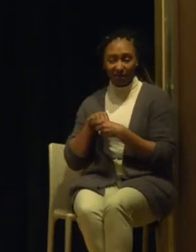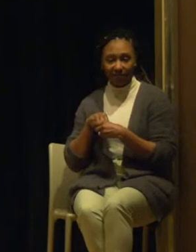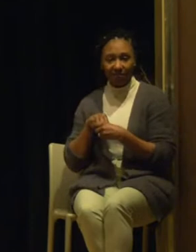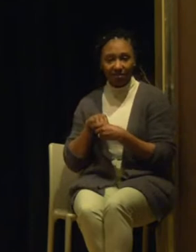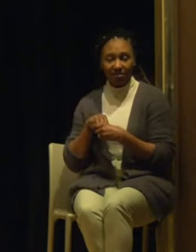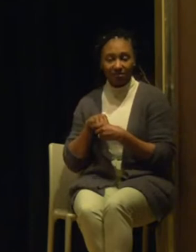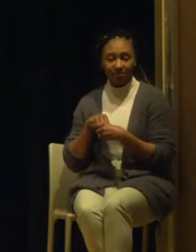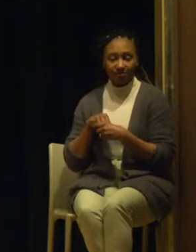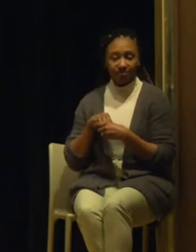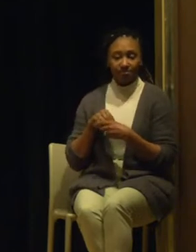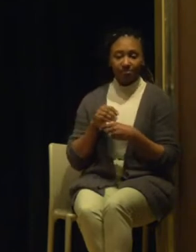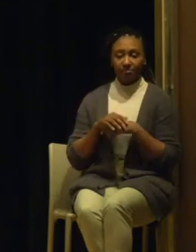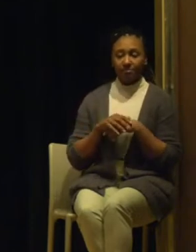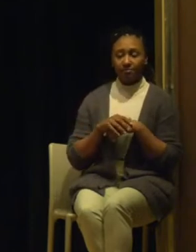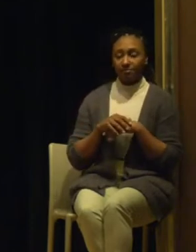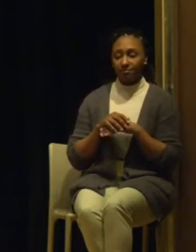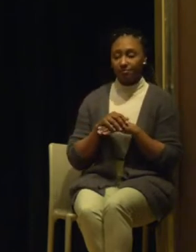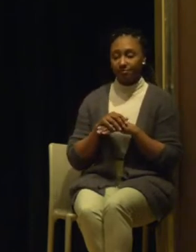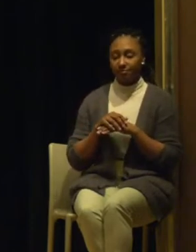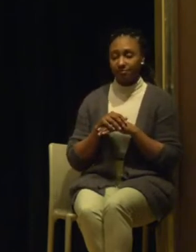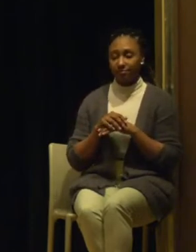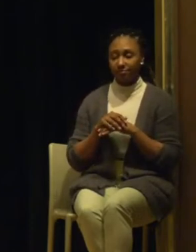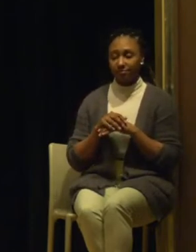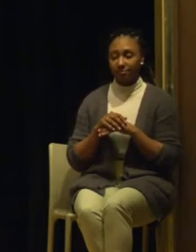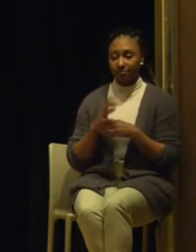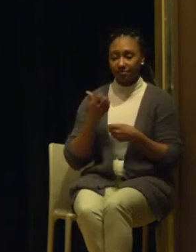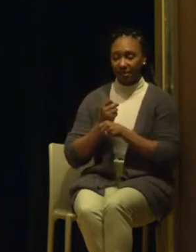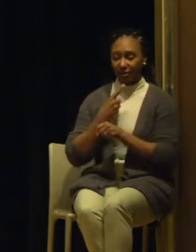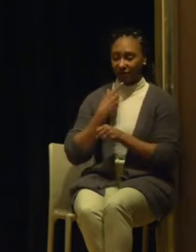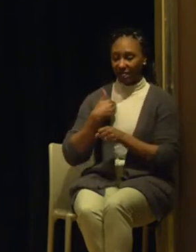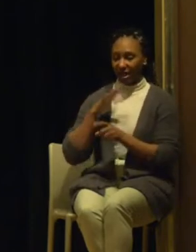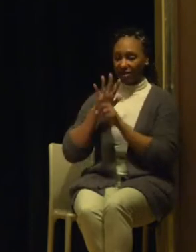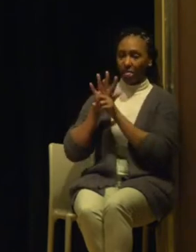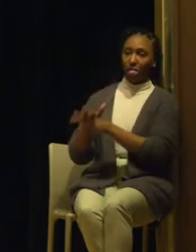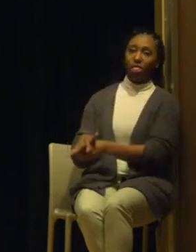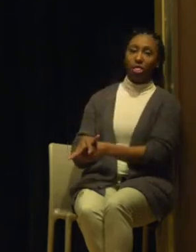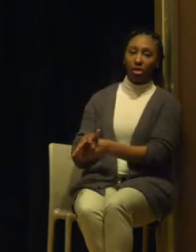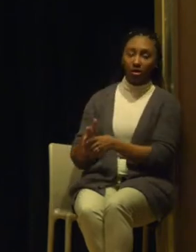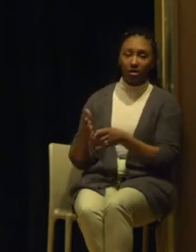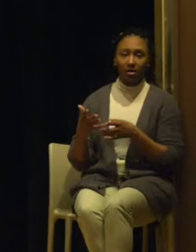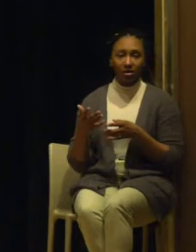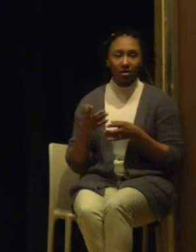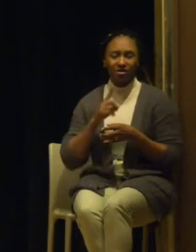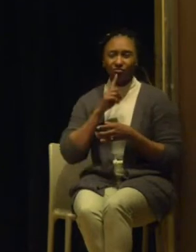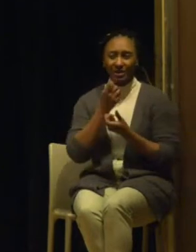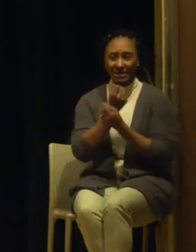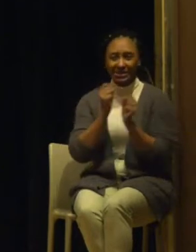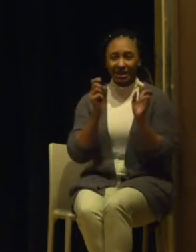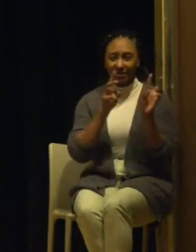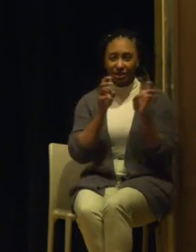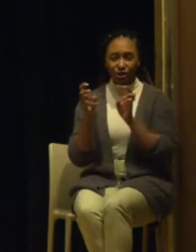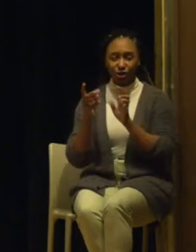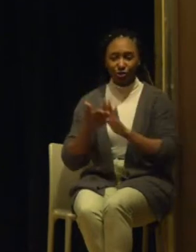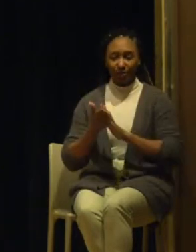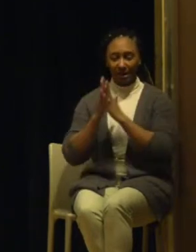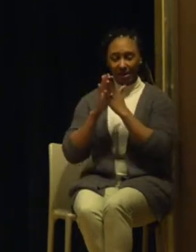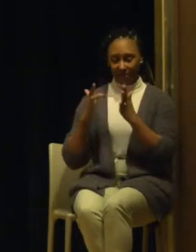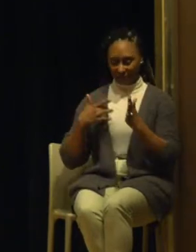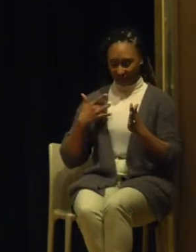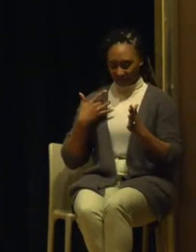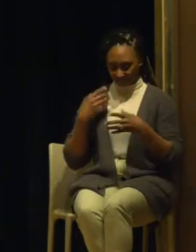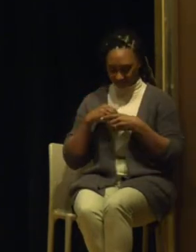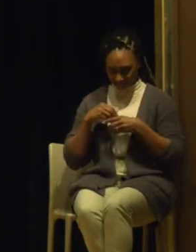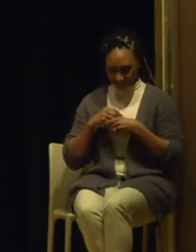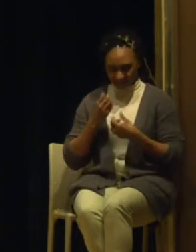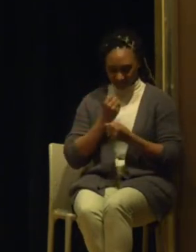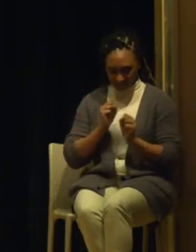know, negotiate things. Yeah, intimidate you, you know. And it was a safety issue for me. By this time, my son had gone to college. It